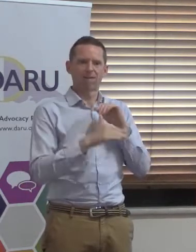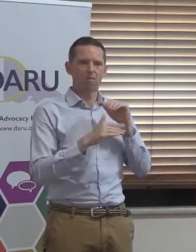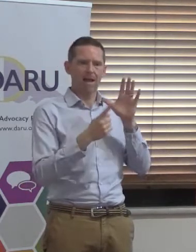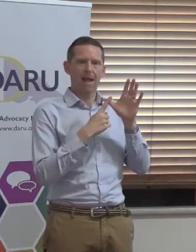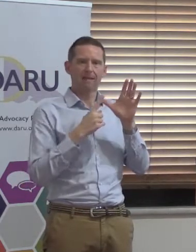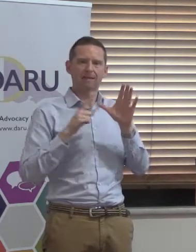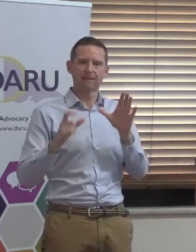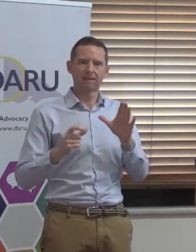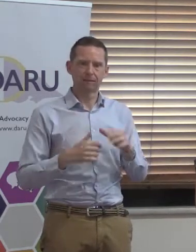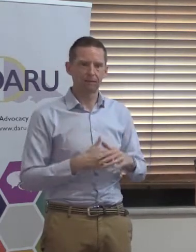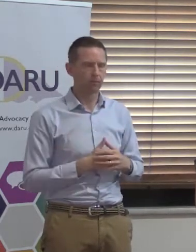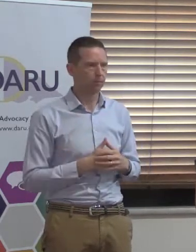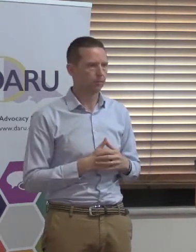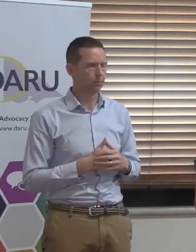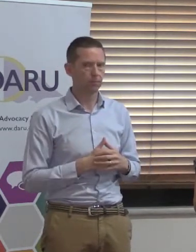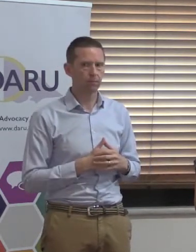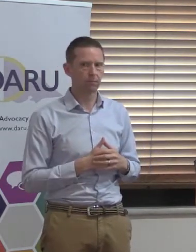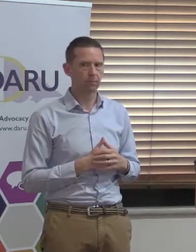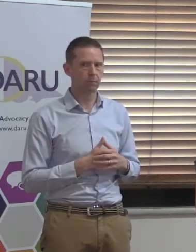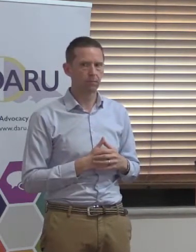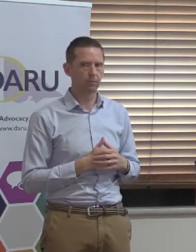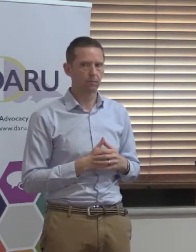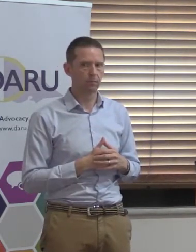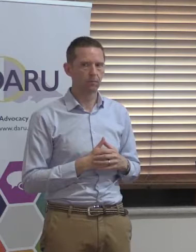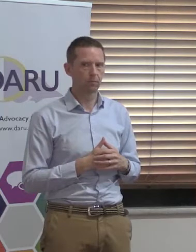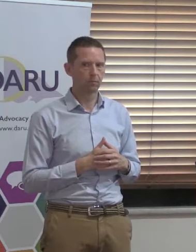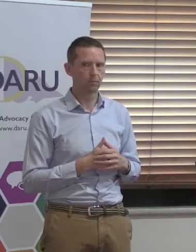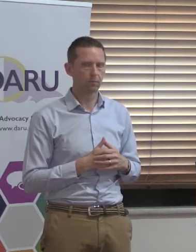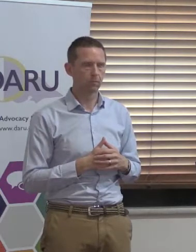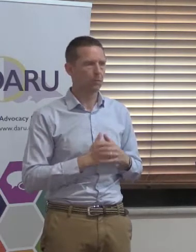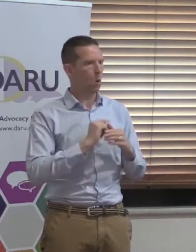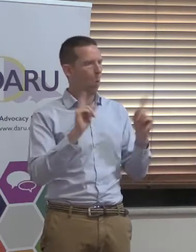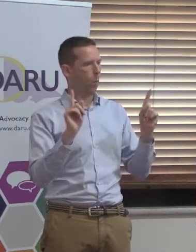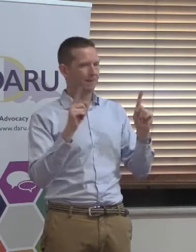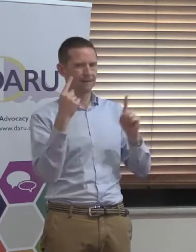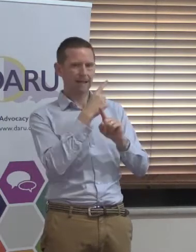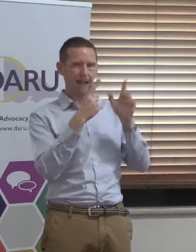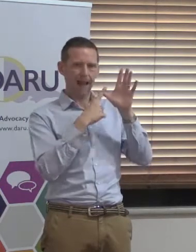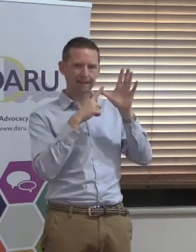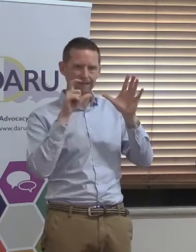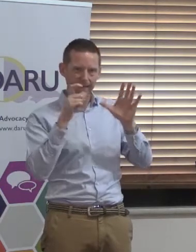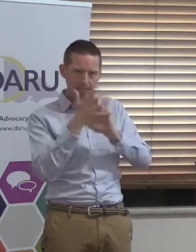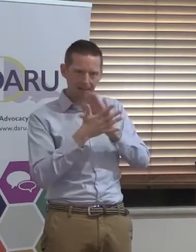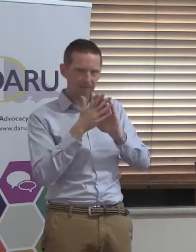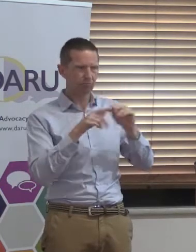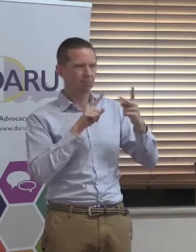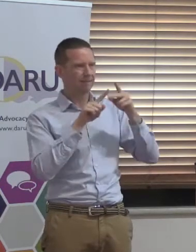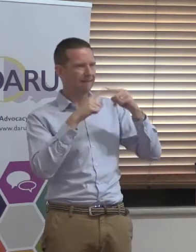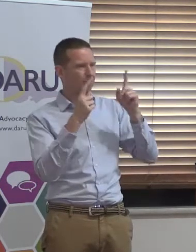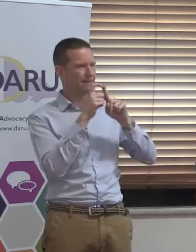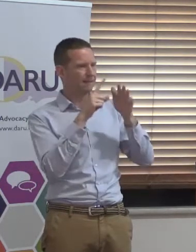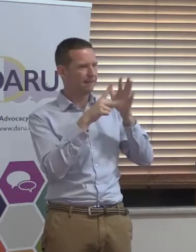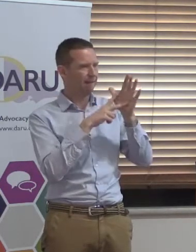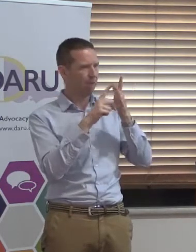AAC about the different, what AAC means, the different devices that people